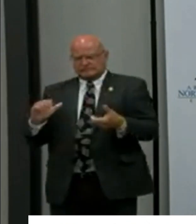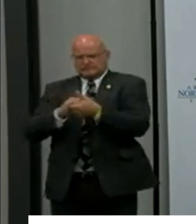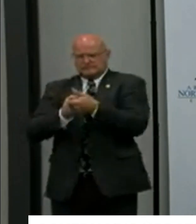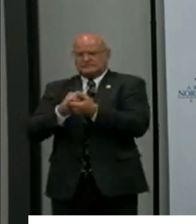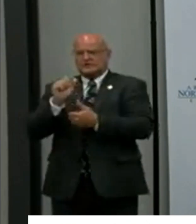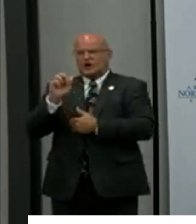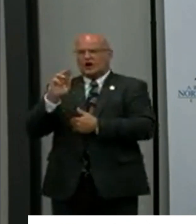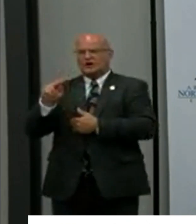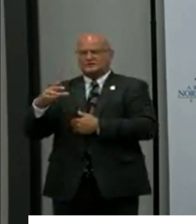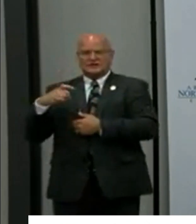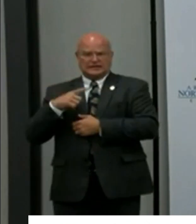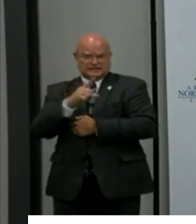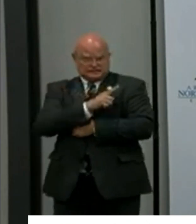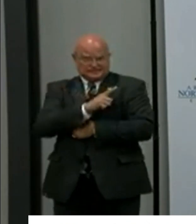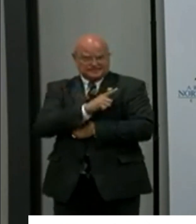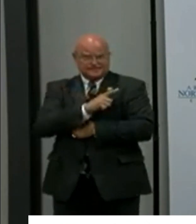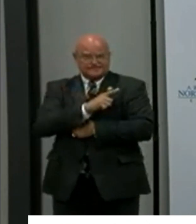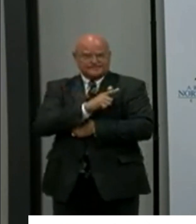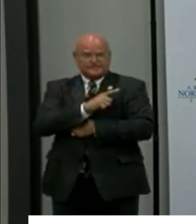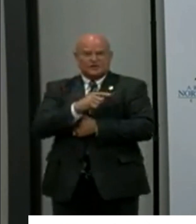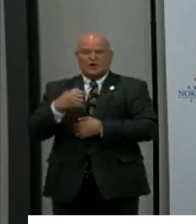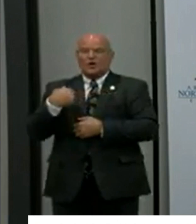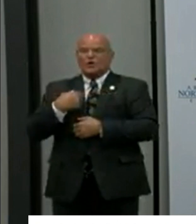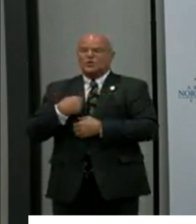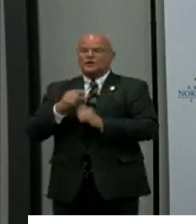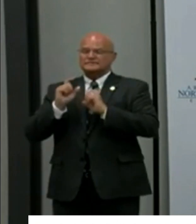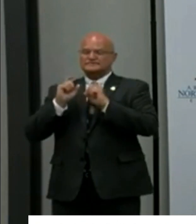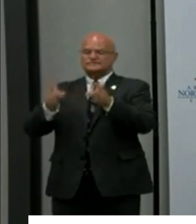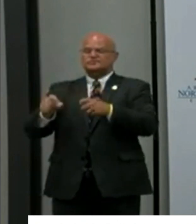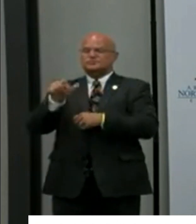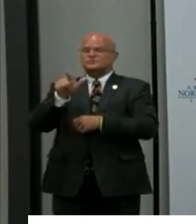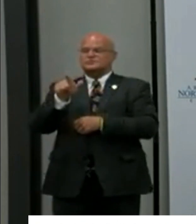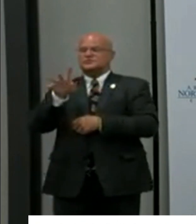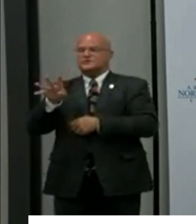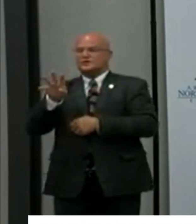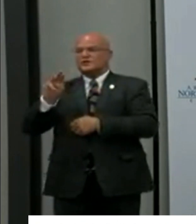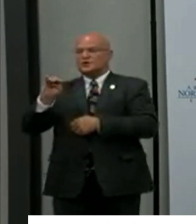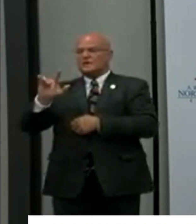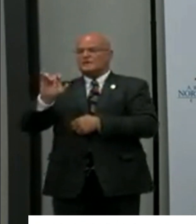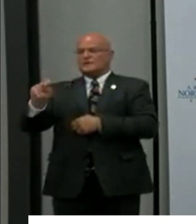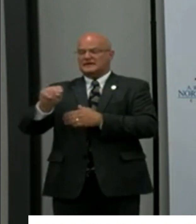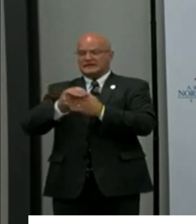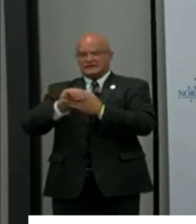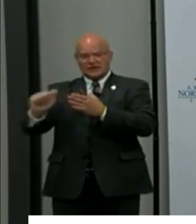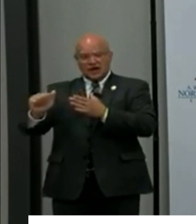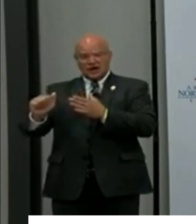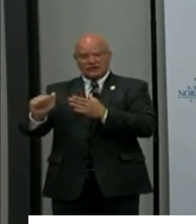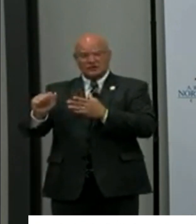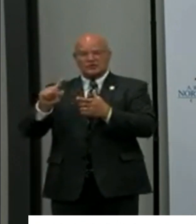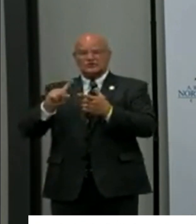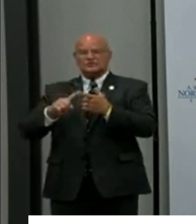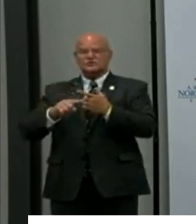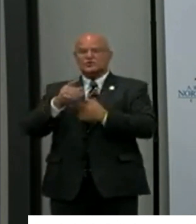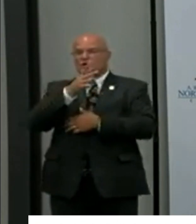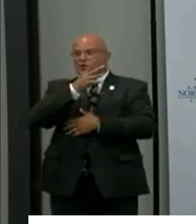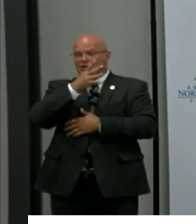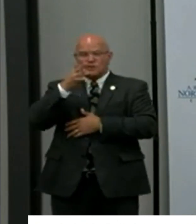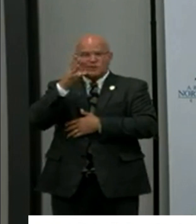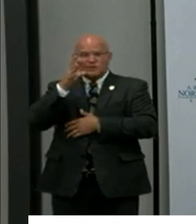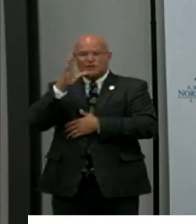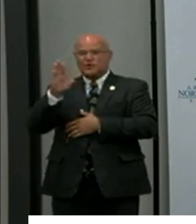Arkansas General Assembly. And we devoted $24 million initially to rural broadband